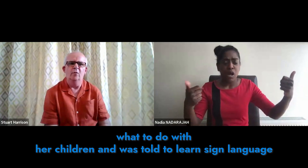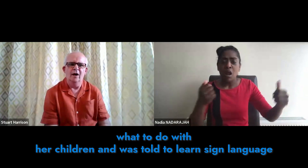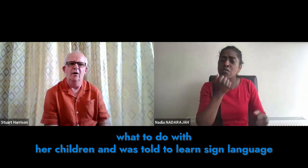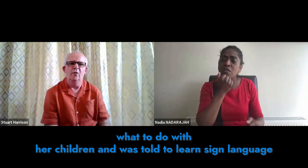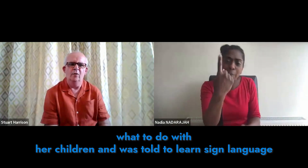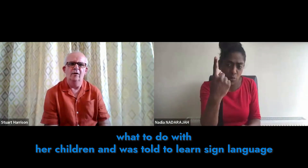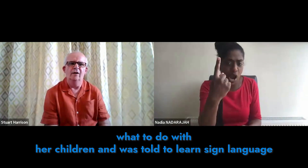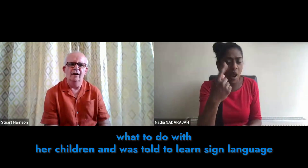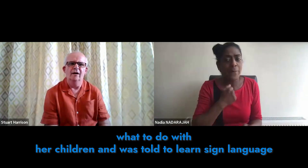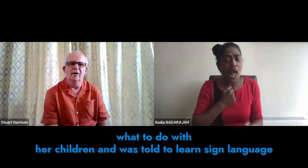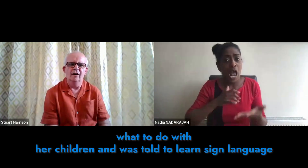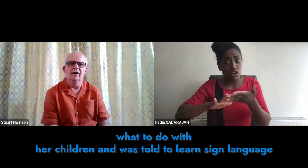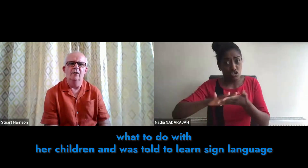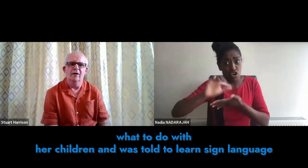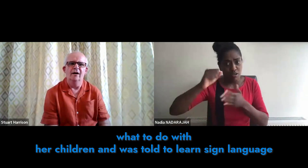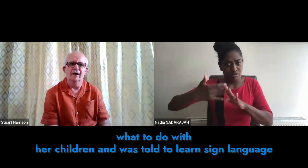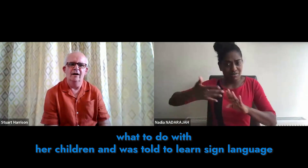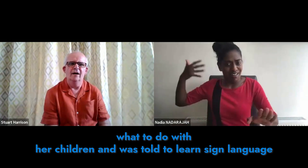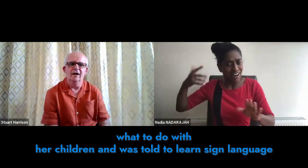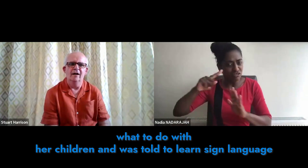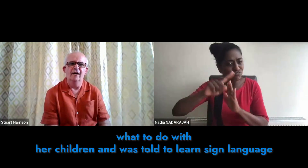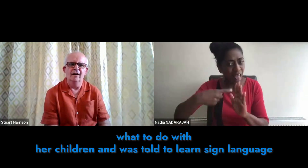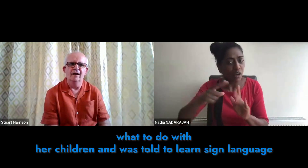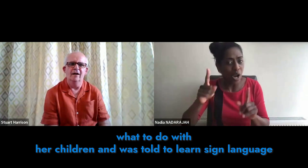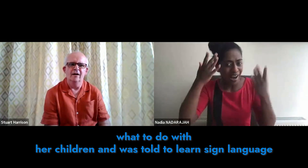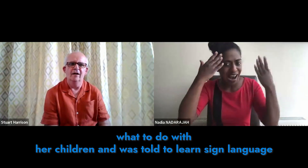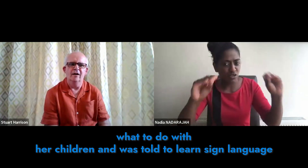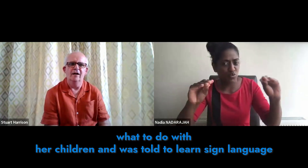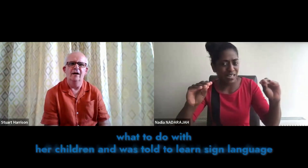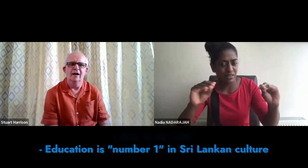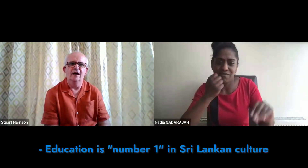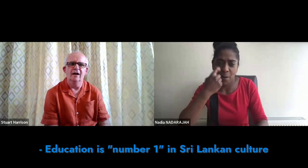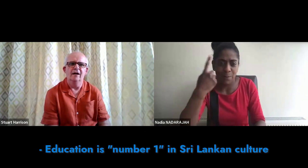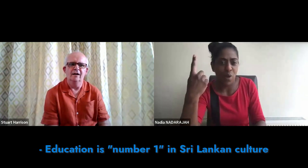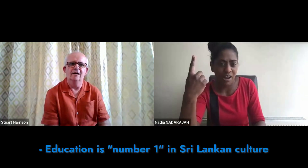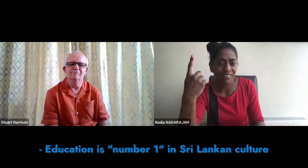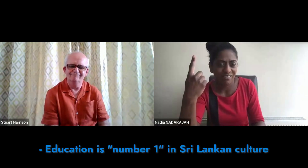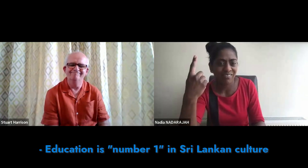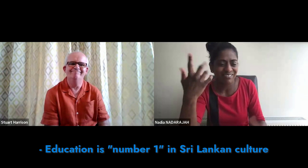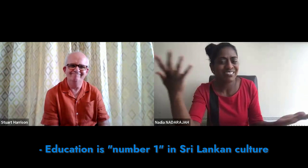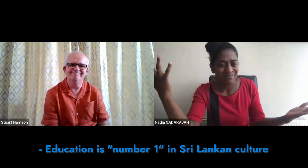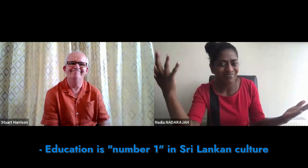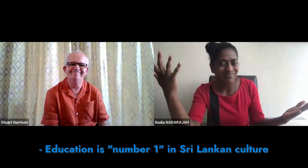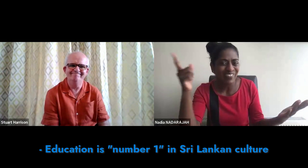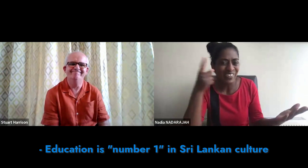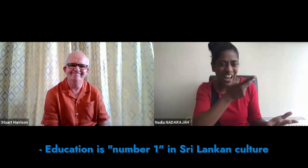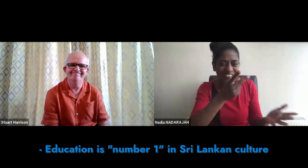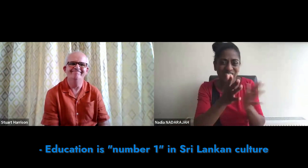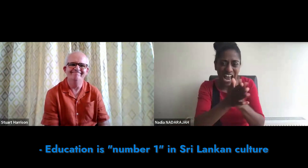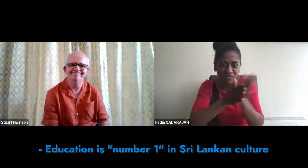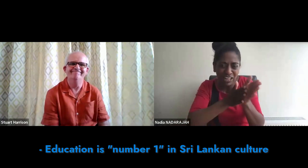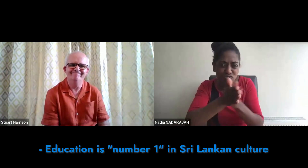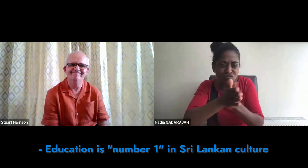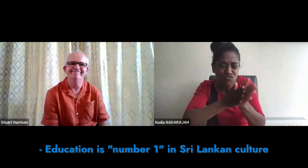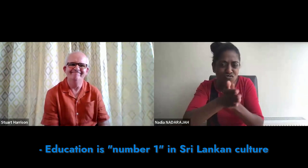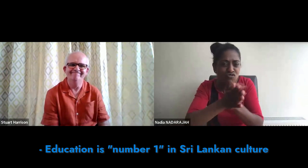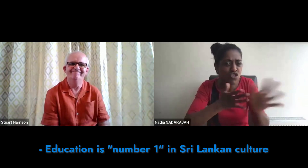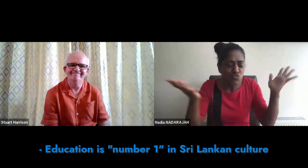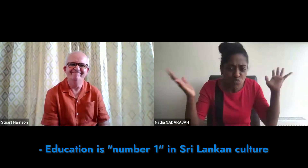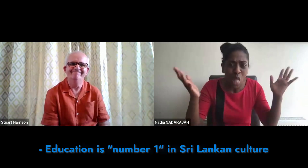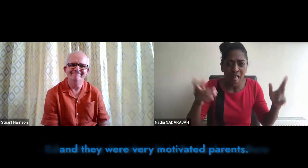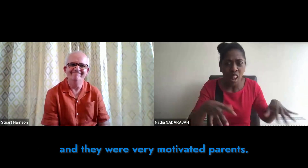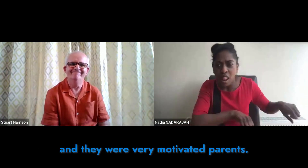with their children, and also learned sign language. So just know that it's Sri Lankan